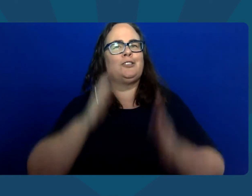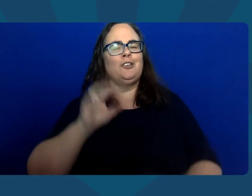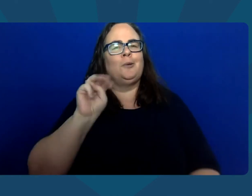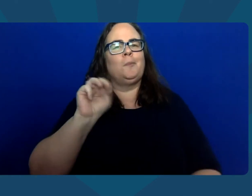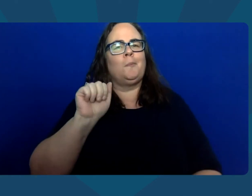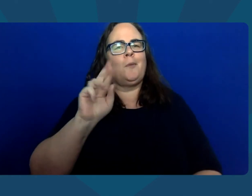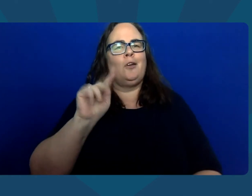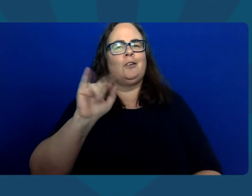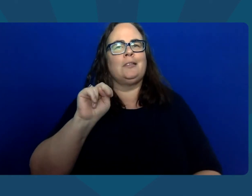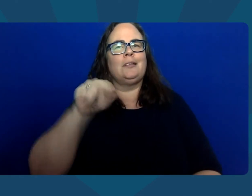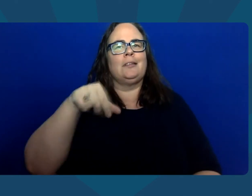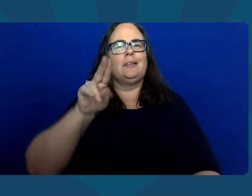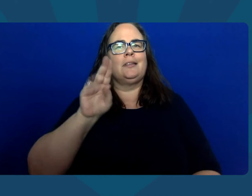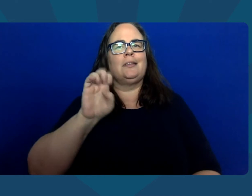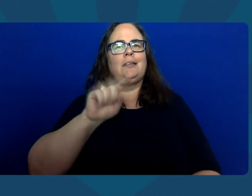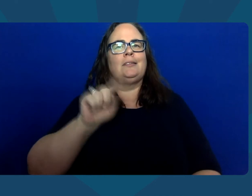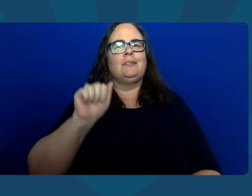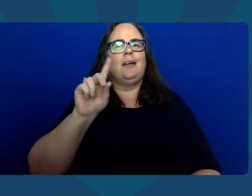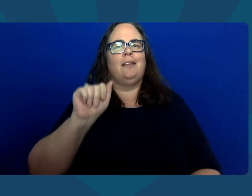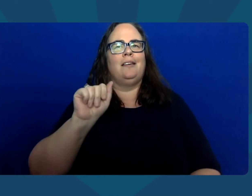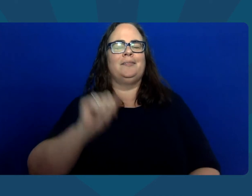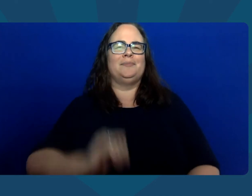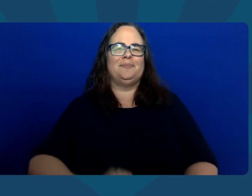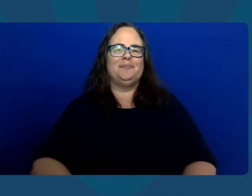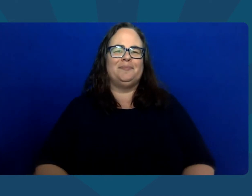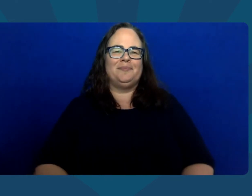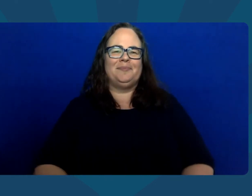SENQuezada29. Senator Martin Quezada.